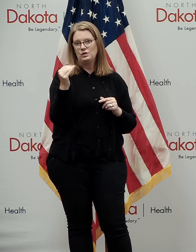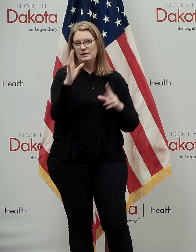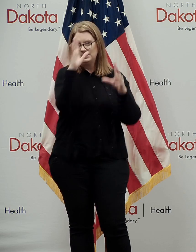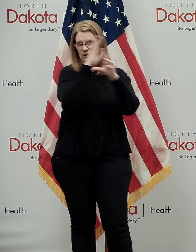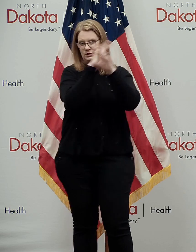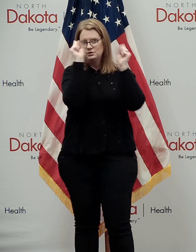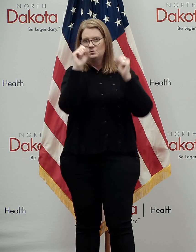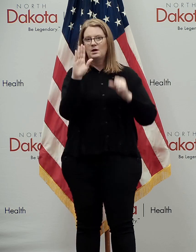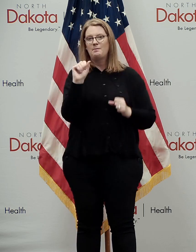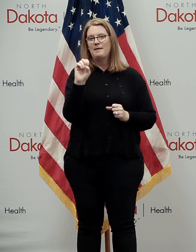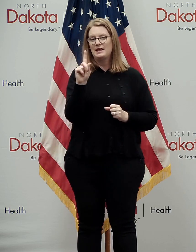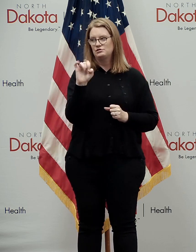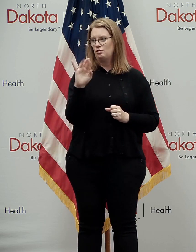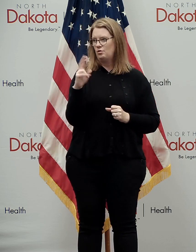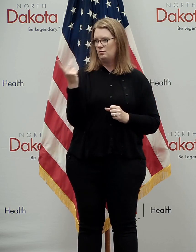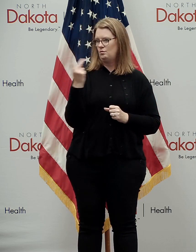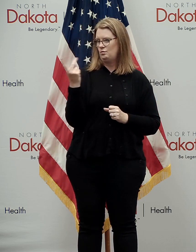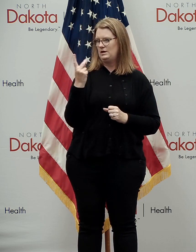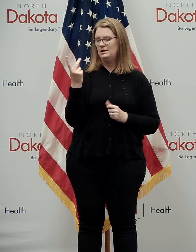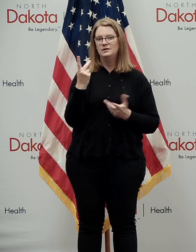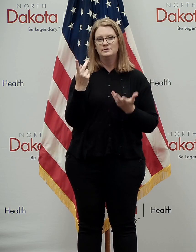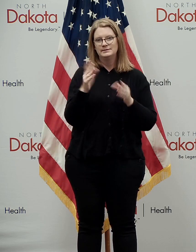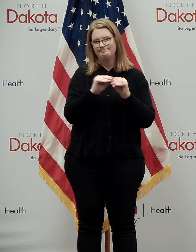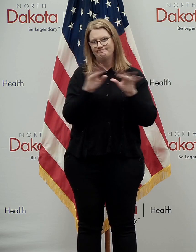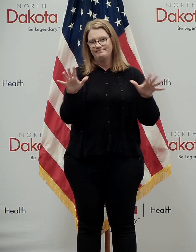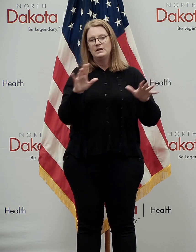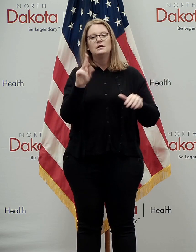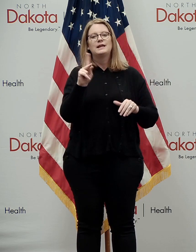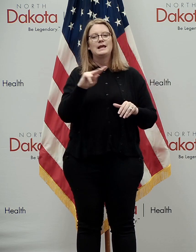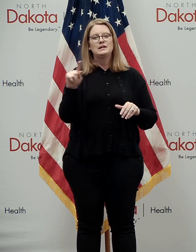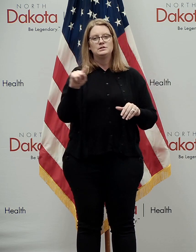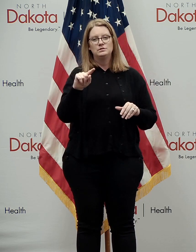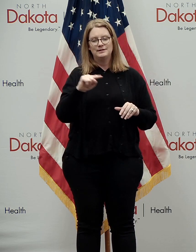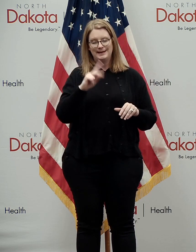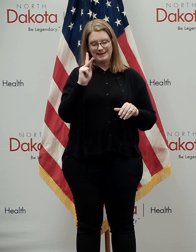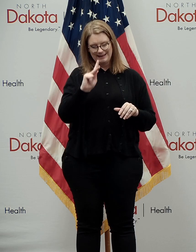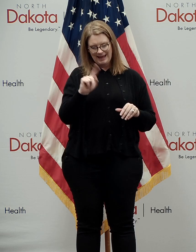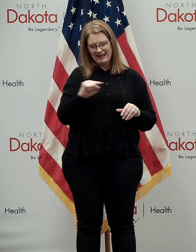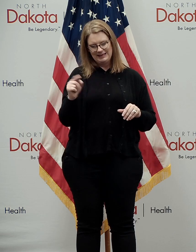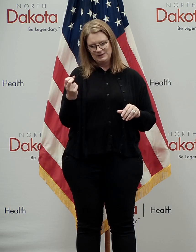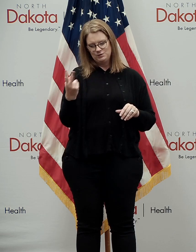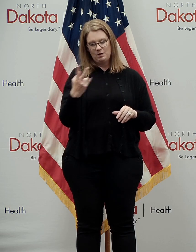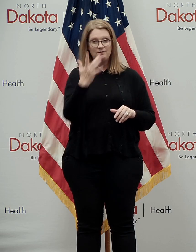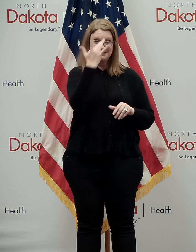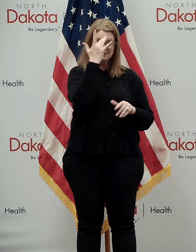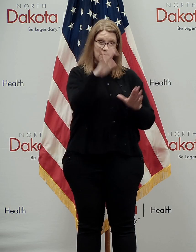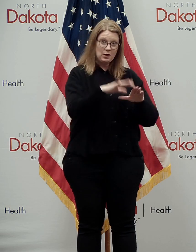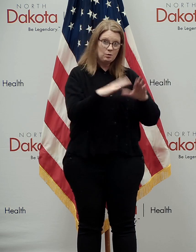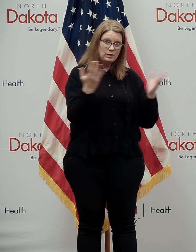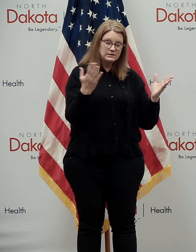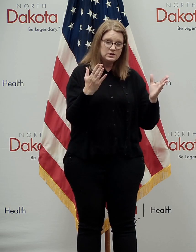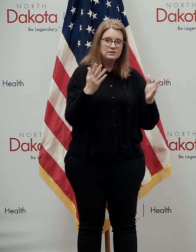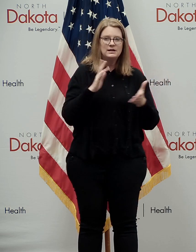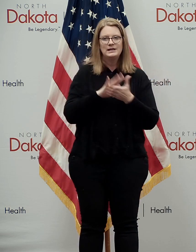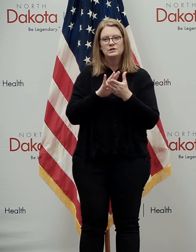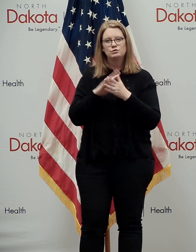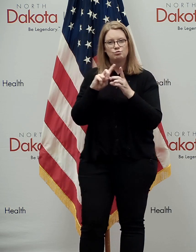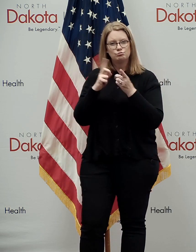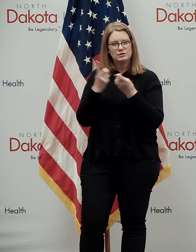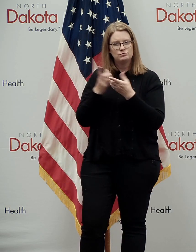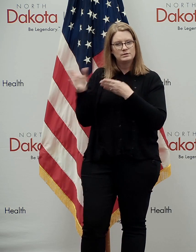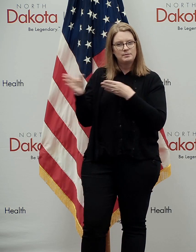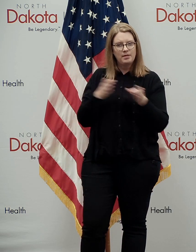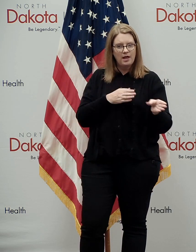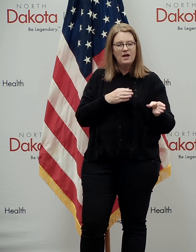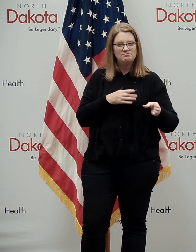Baesler and I were here. We released the K12 Smart Restart Guidelines to help North Dakota school districts plan for reopening this fall, so we can